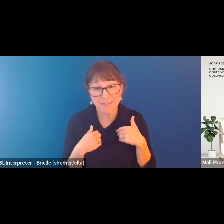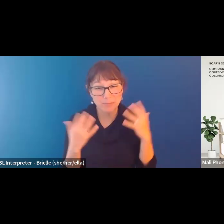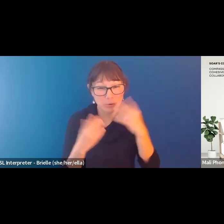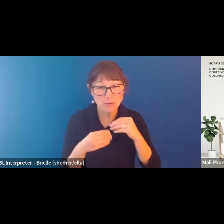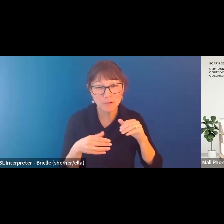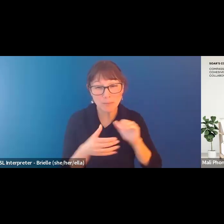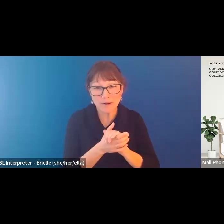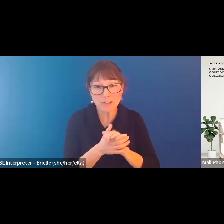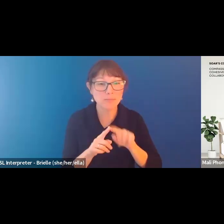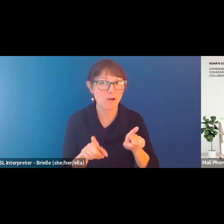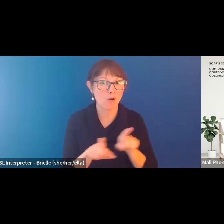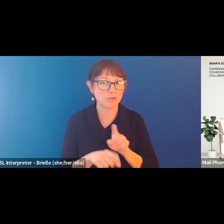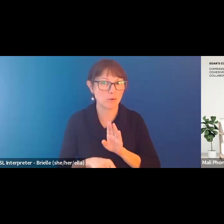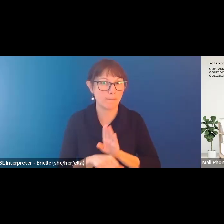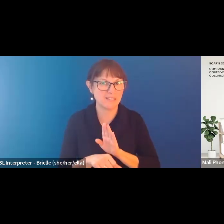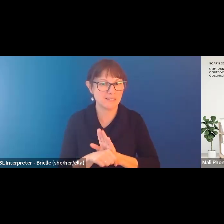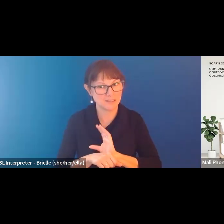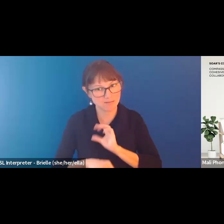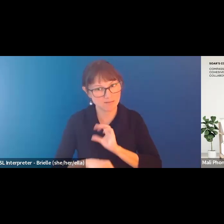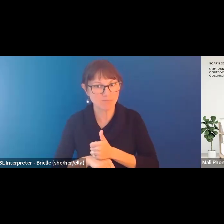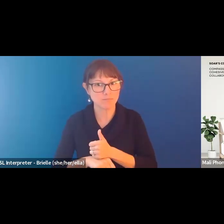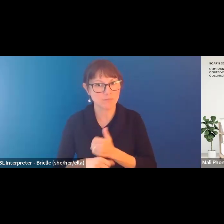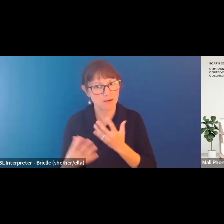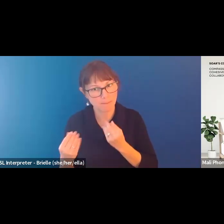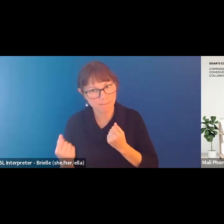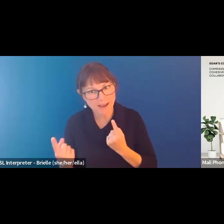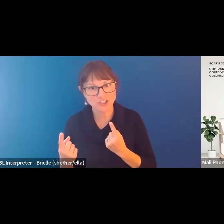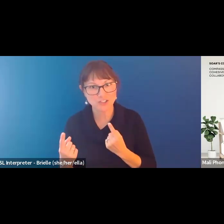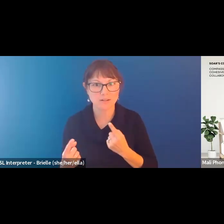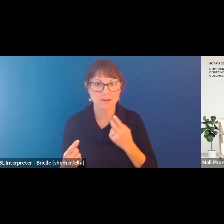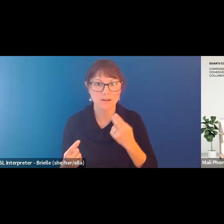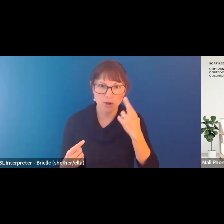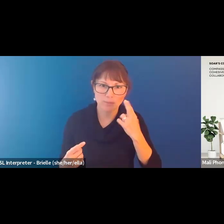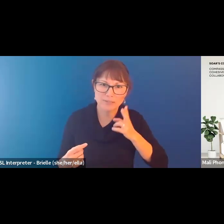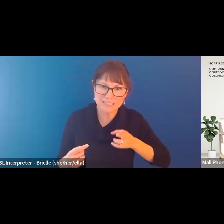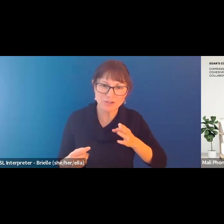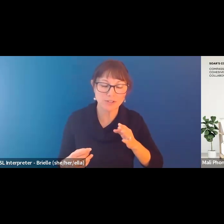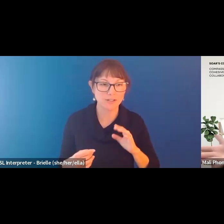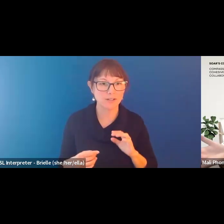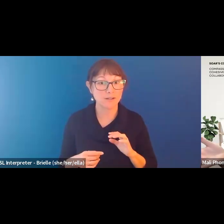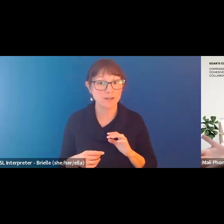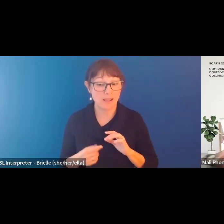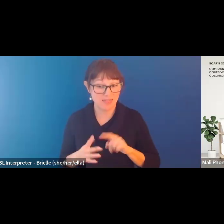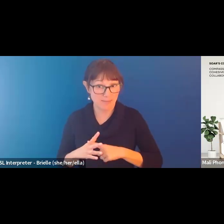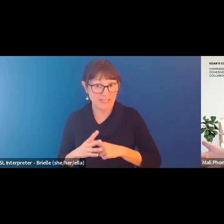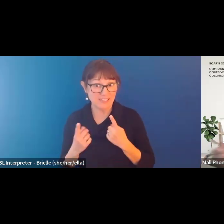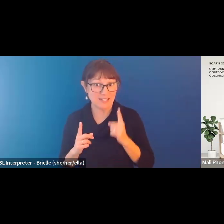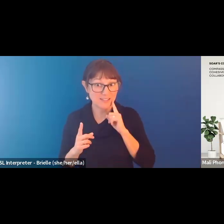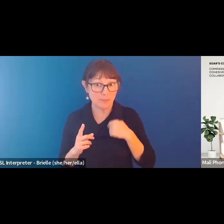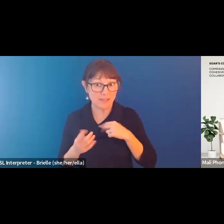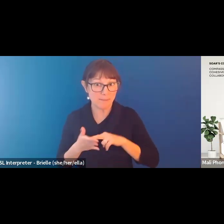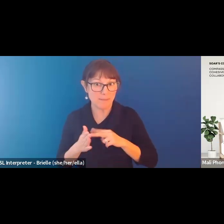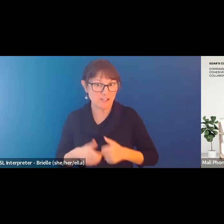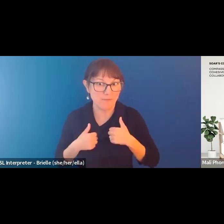a business rooted in compassion and purpose and legacy. At first, success for me meant survival, for